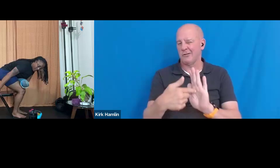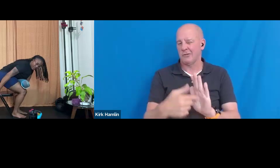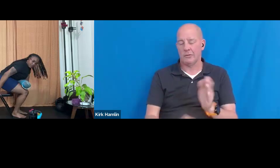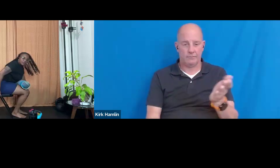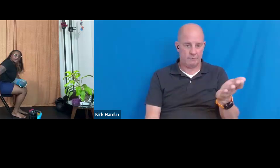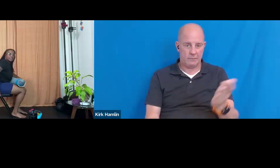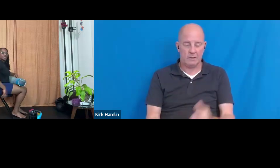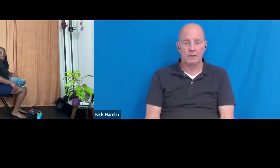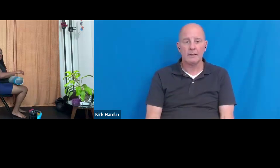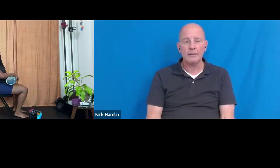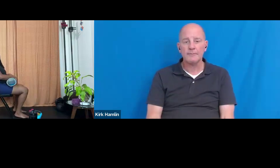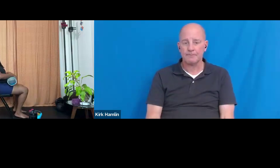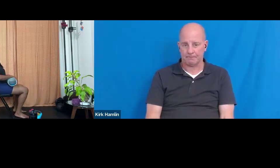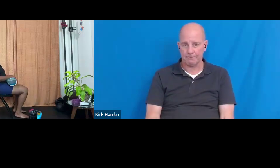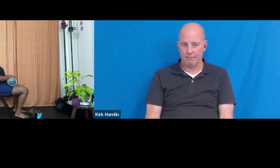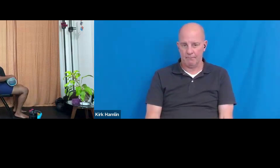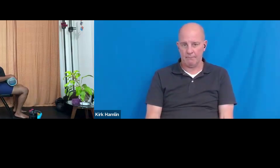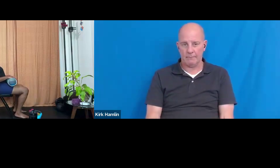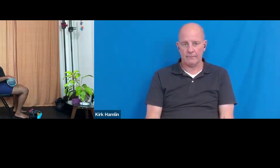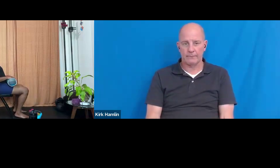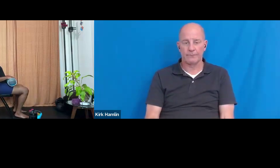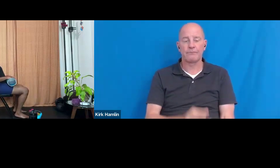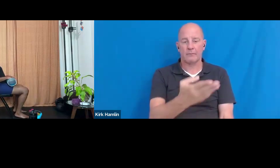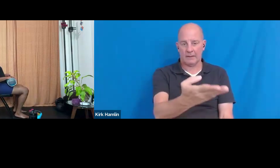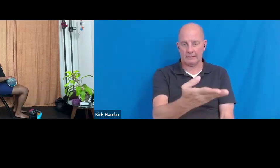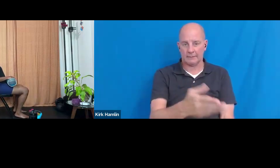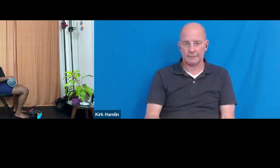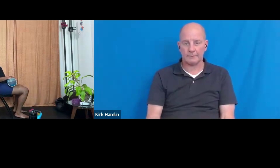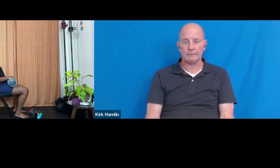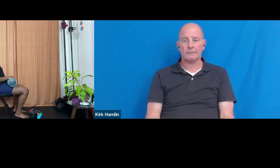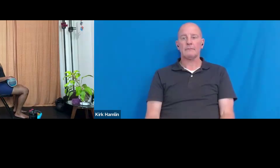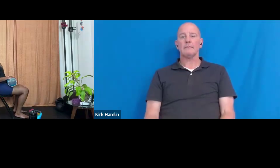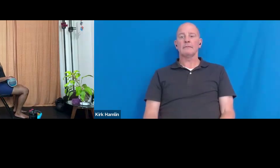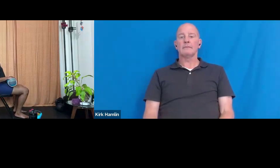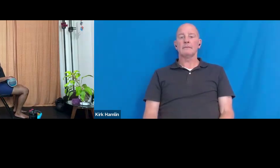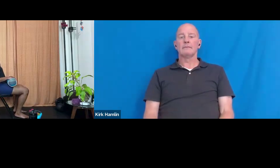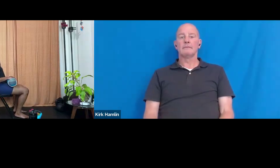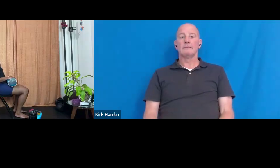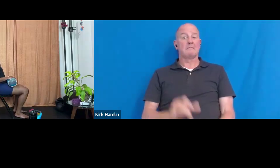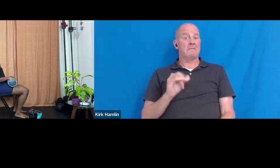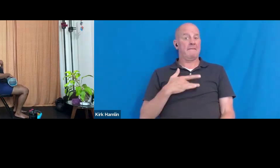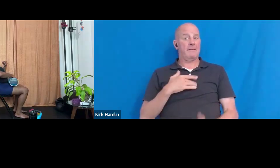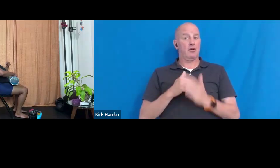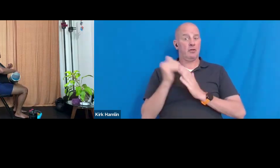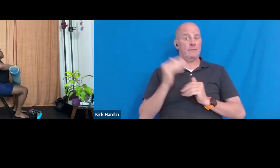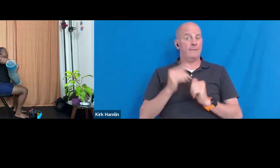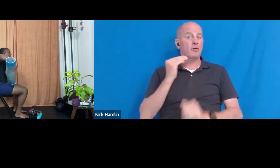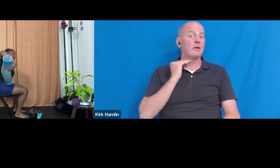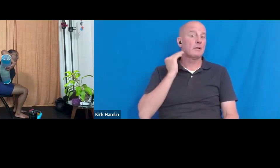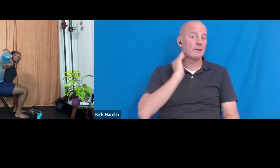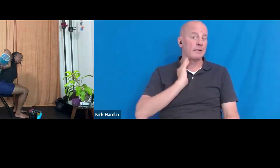sorry if that makes noise. You could use that back and lean back on it if that's comfortable for your neck. You can